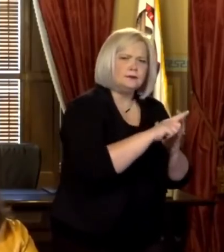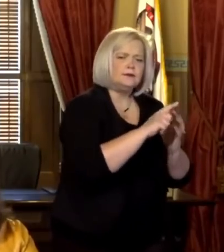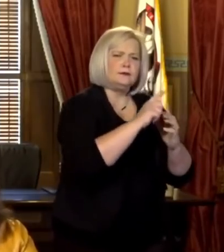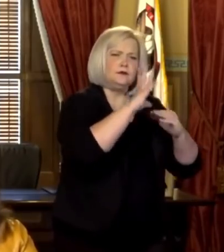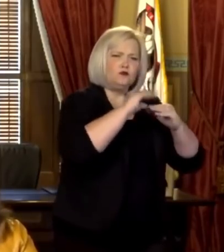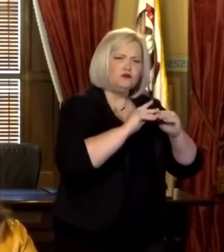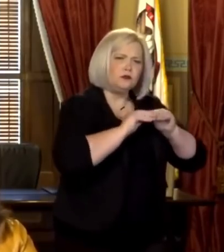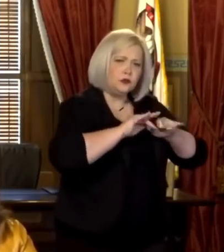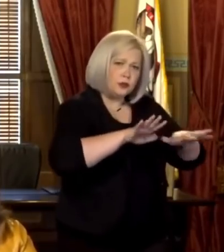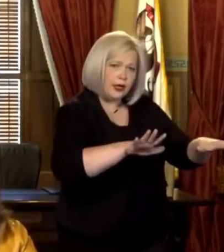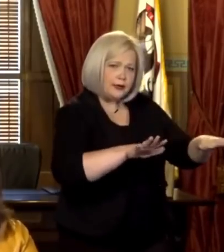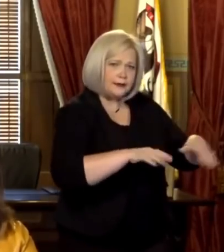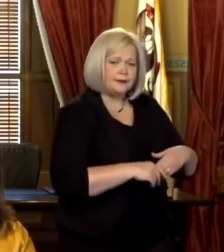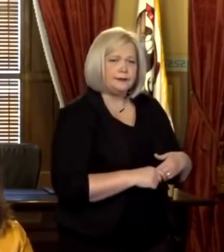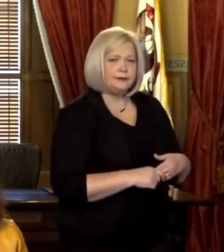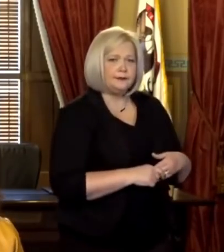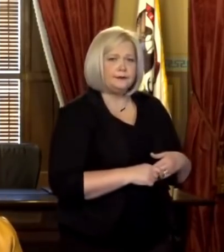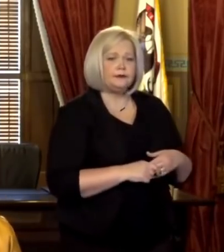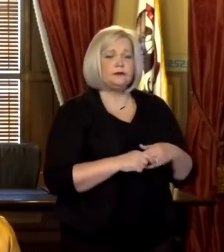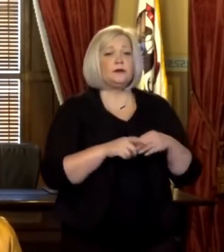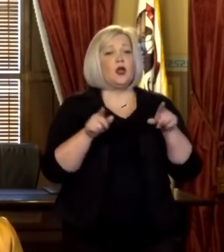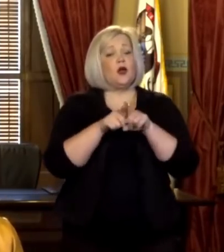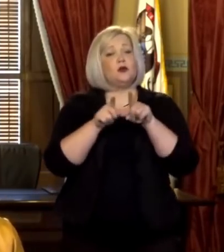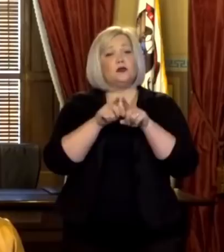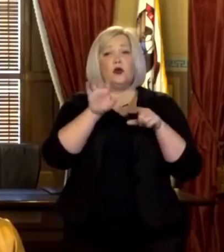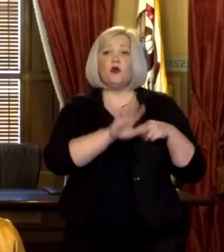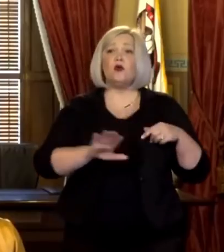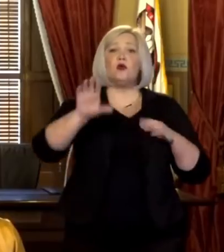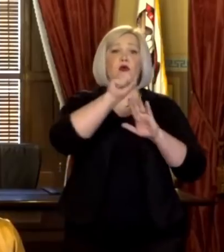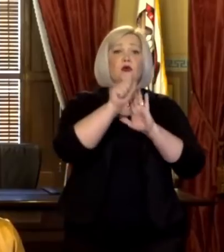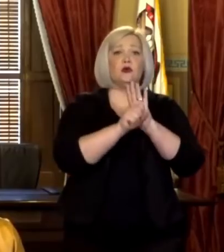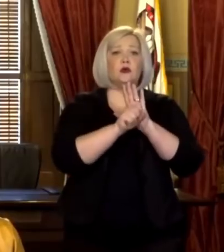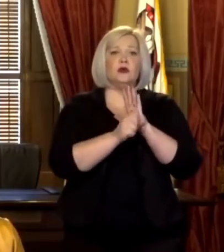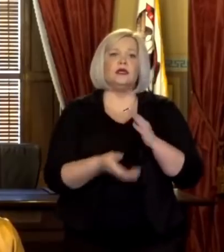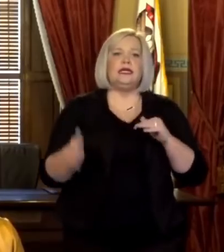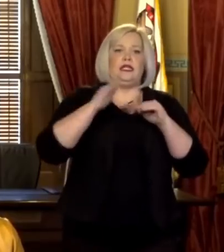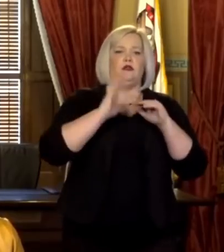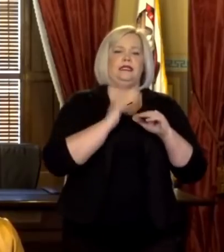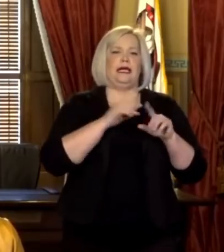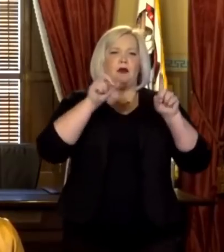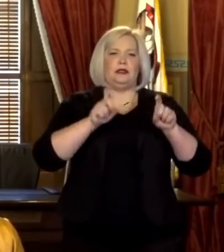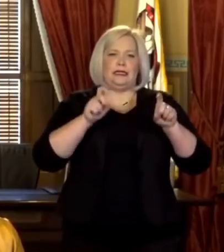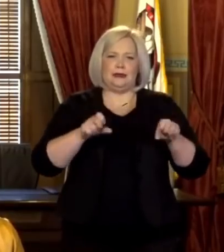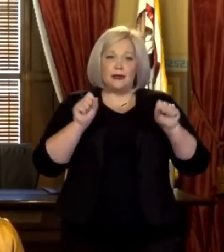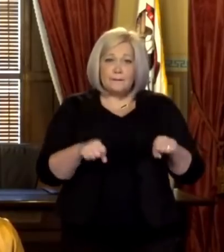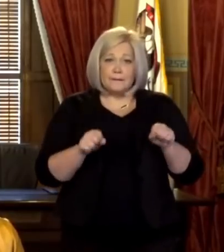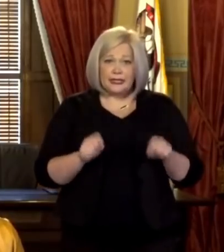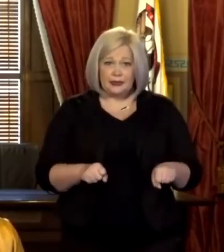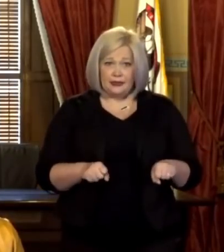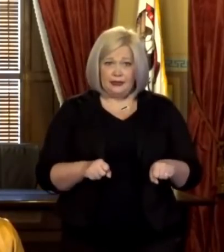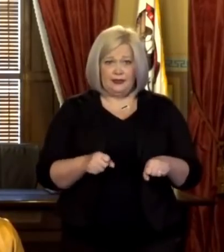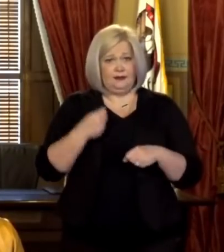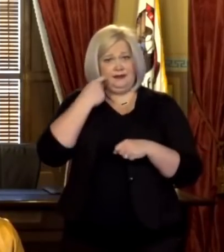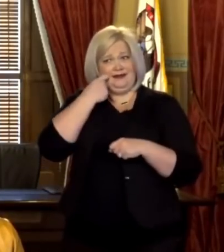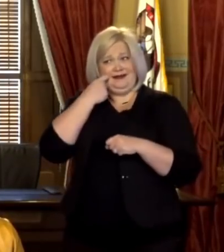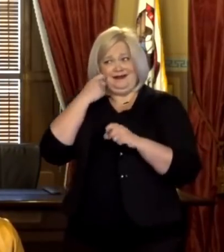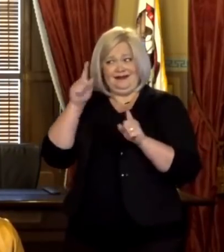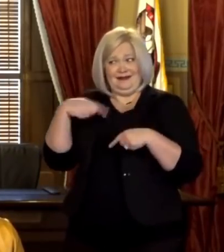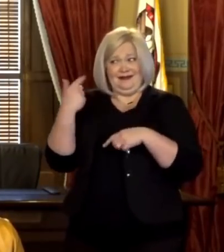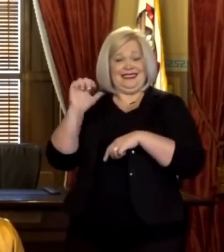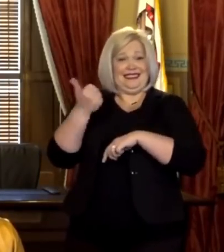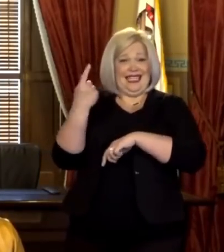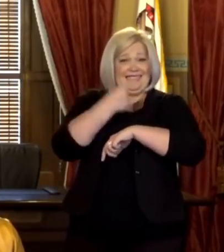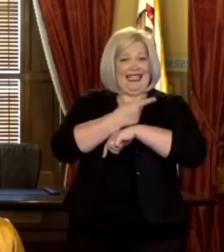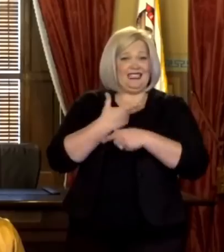efforts. We're also expanding testing across the state. Testing capacity has grown significantly even in the past 10